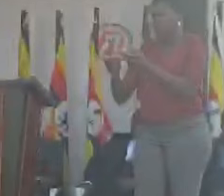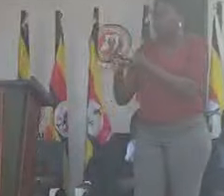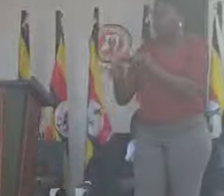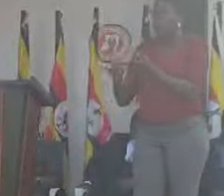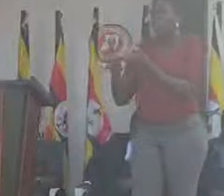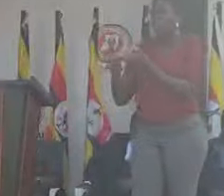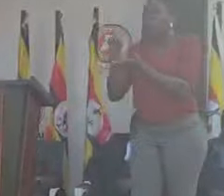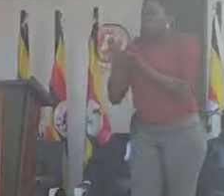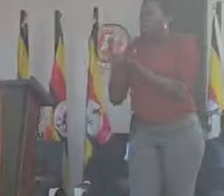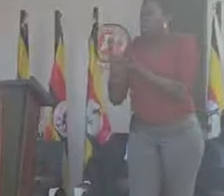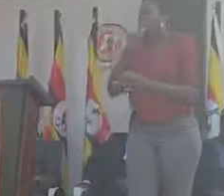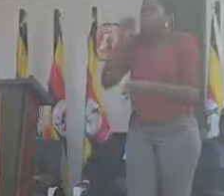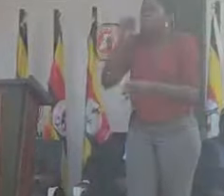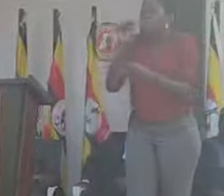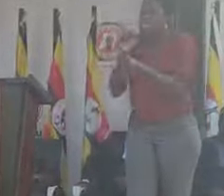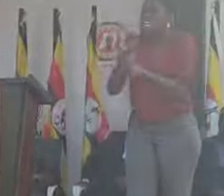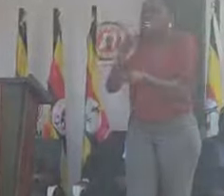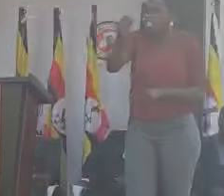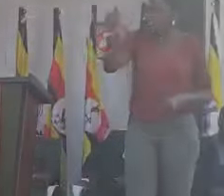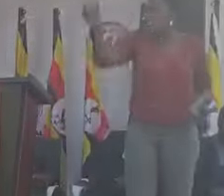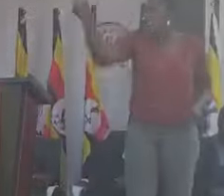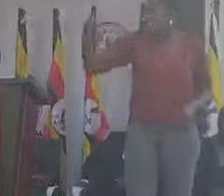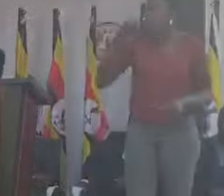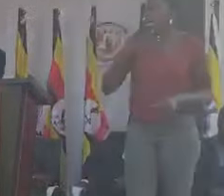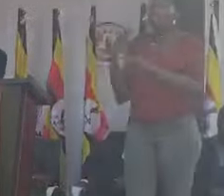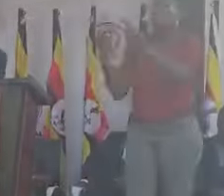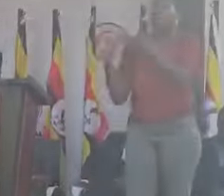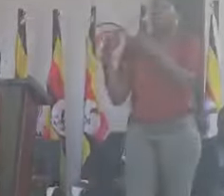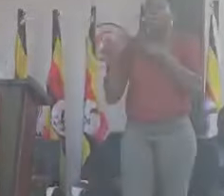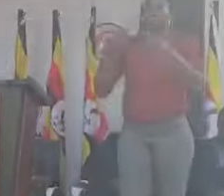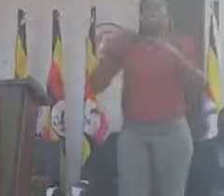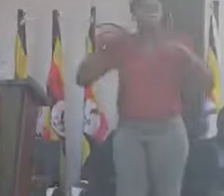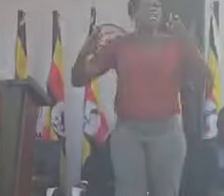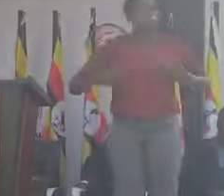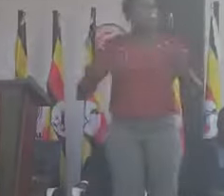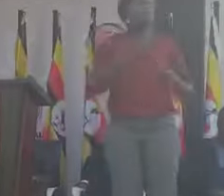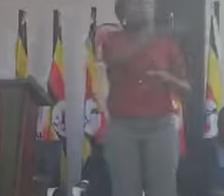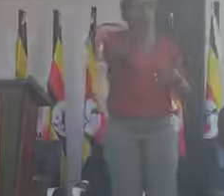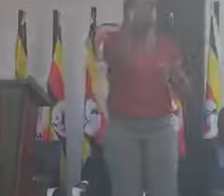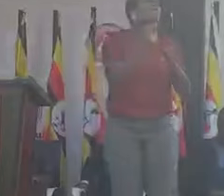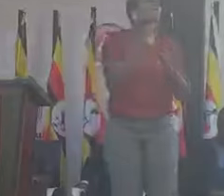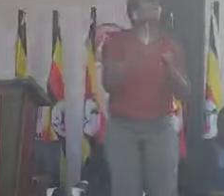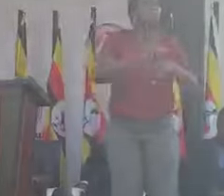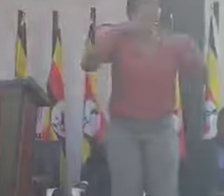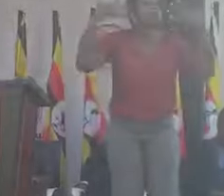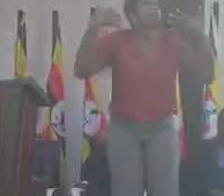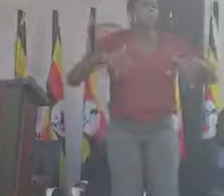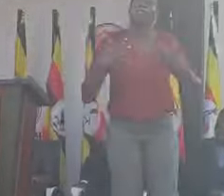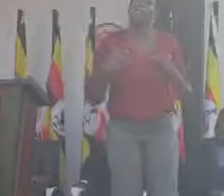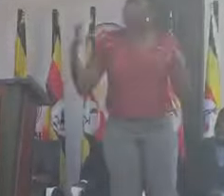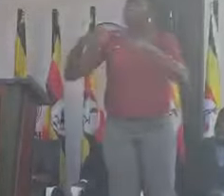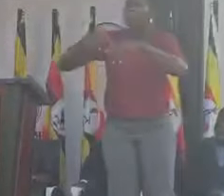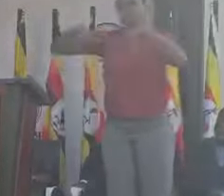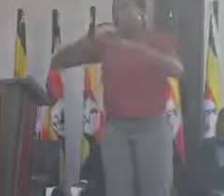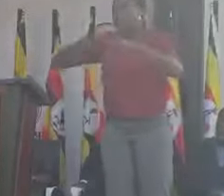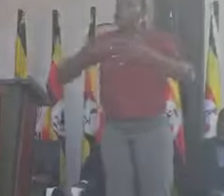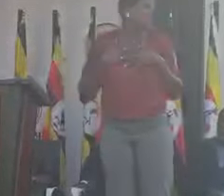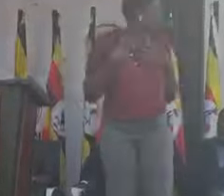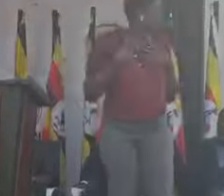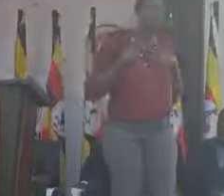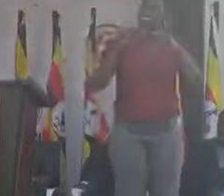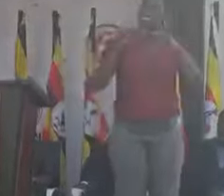korele mirimwe jabwe. Everybody has a role to play. I am very happy. Ntiba nange muko zomulimu kwa mwe. Aba naba boda simanyi wenyeza bebasa.